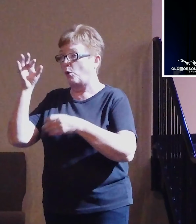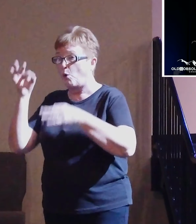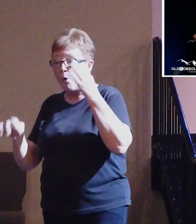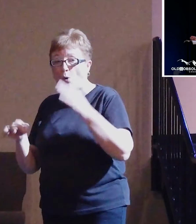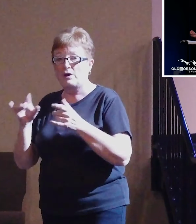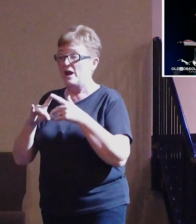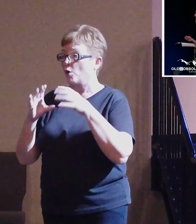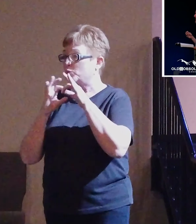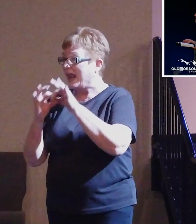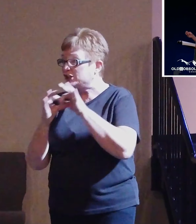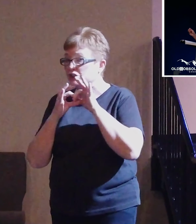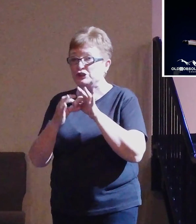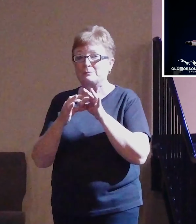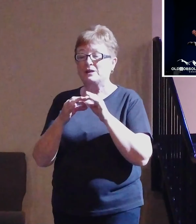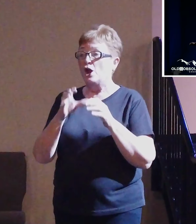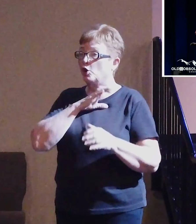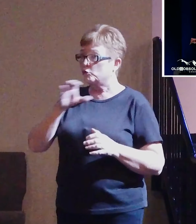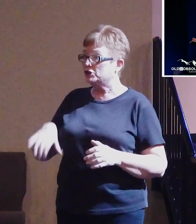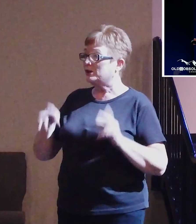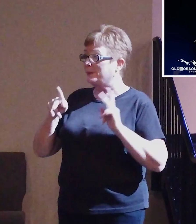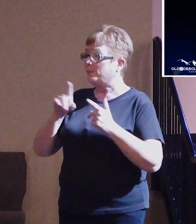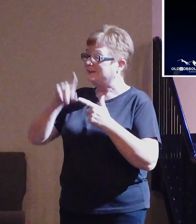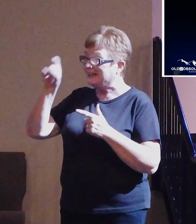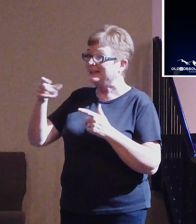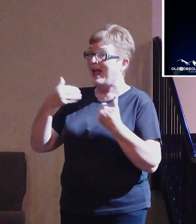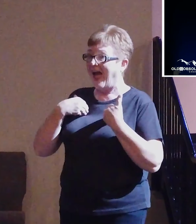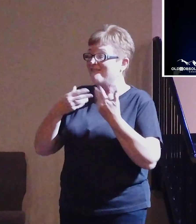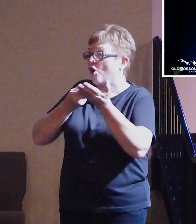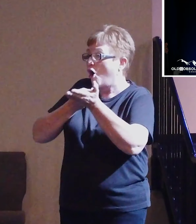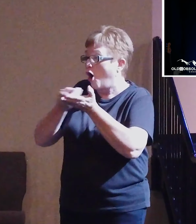relationships, Christian people need to be marked by honesty.